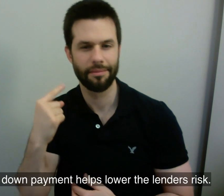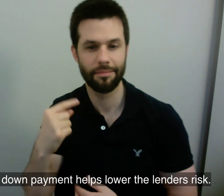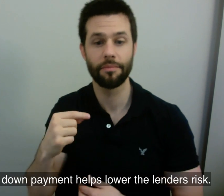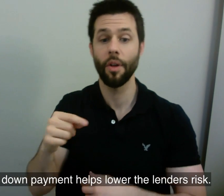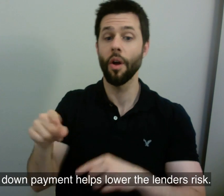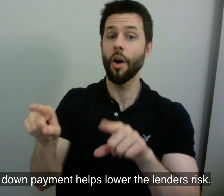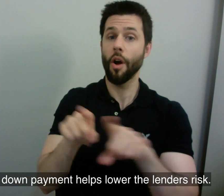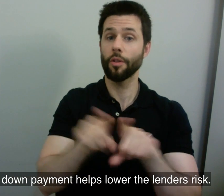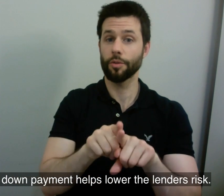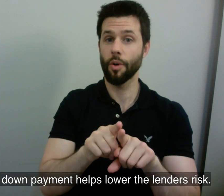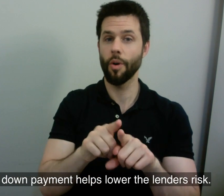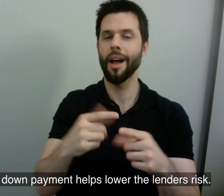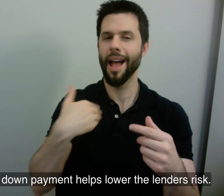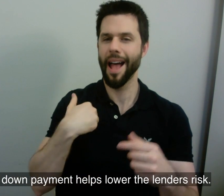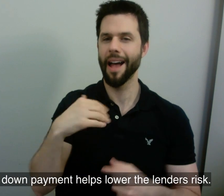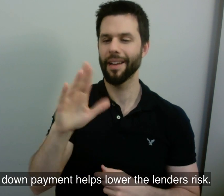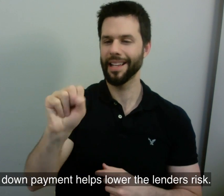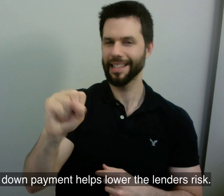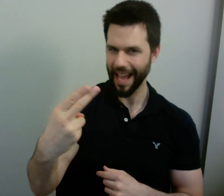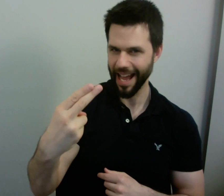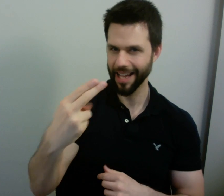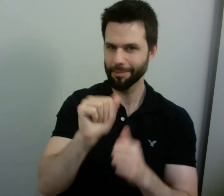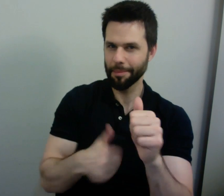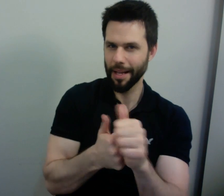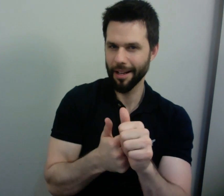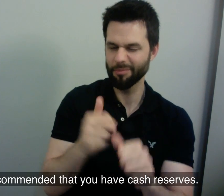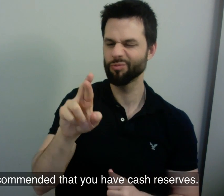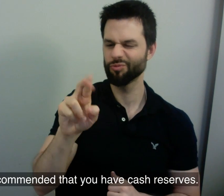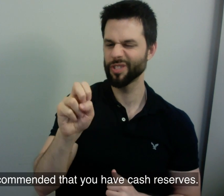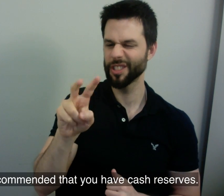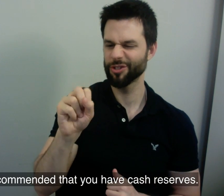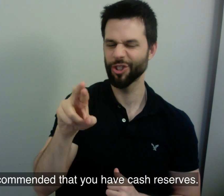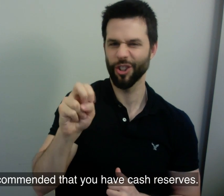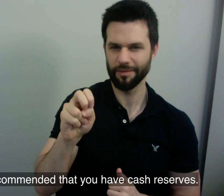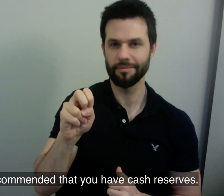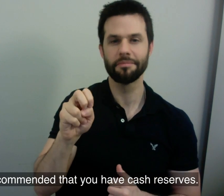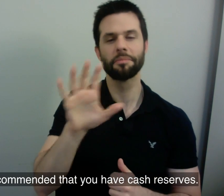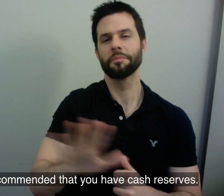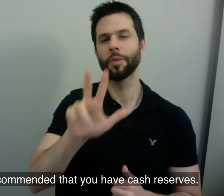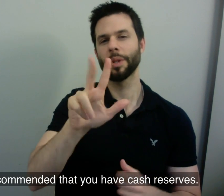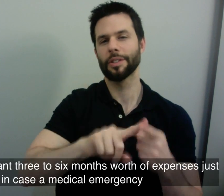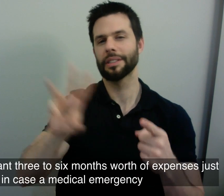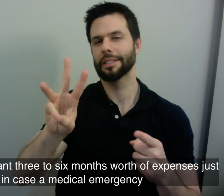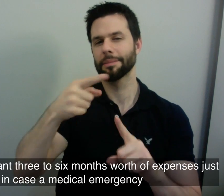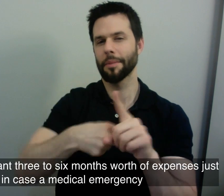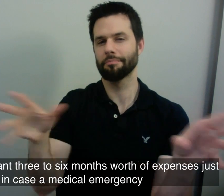down payment helps lower the lender's risk. Also, it's recommended that you have cash reserves. You